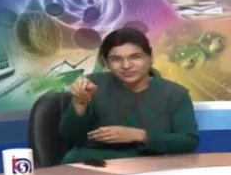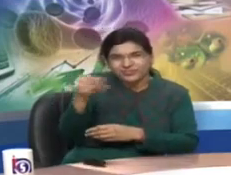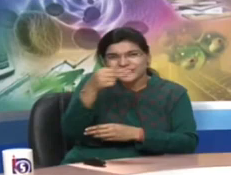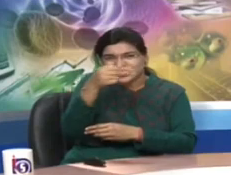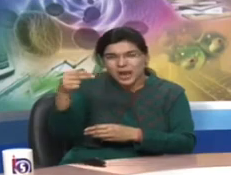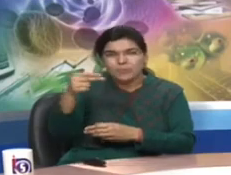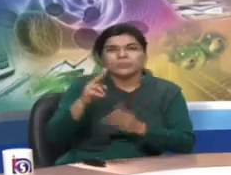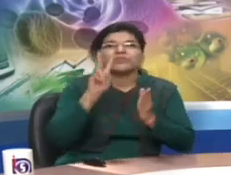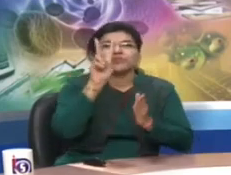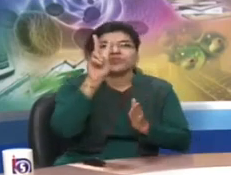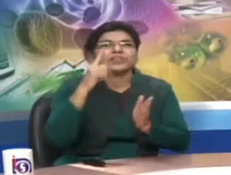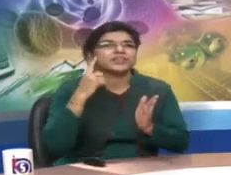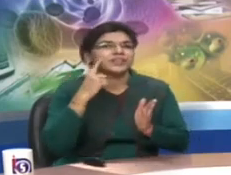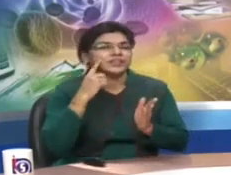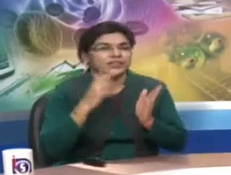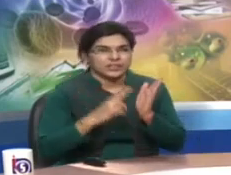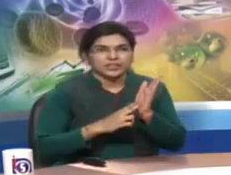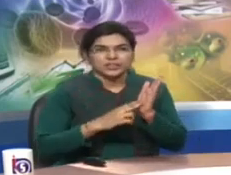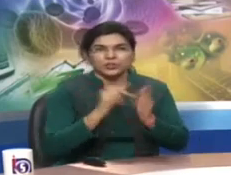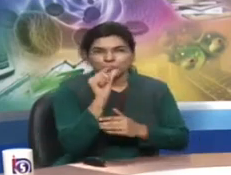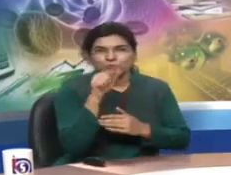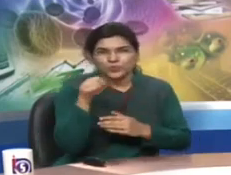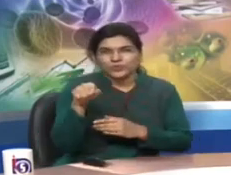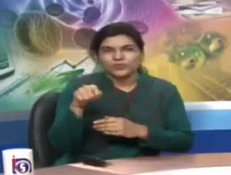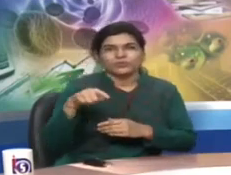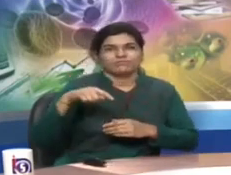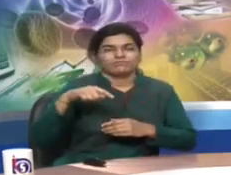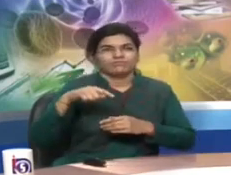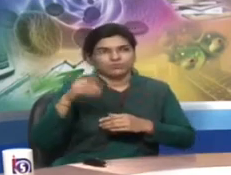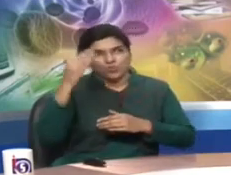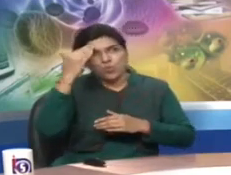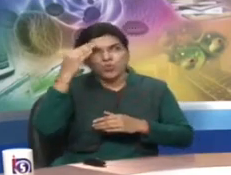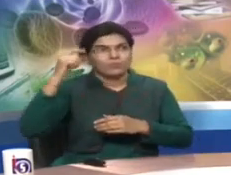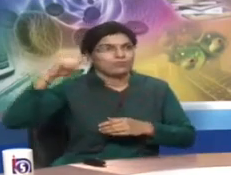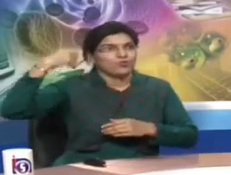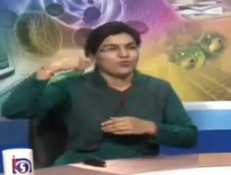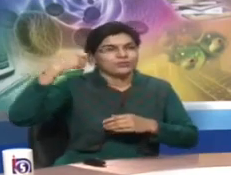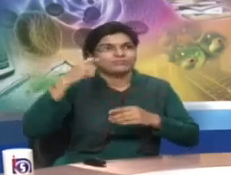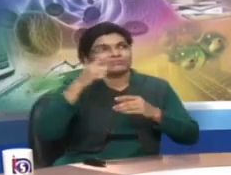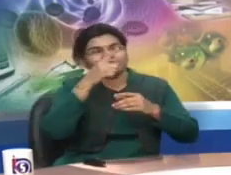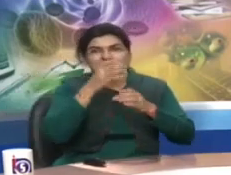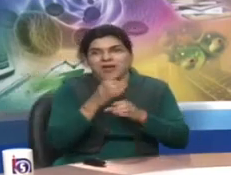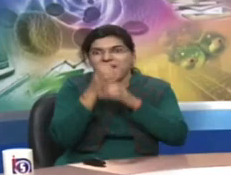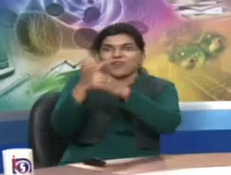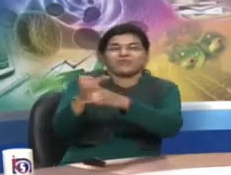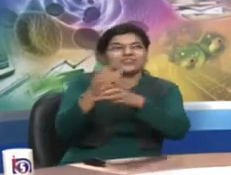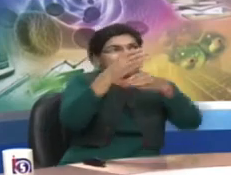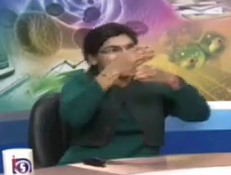You know, just like that boy, we know in that award-winning